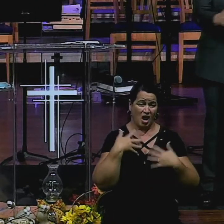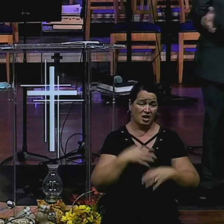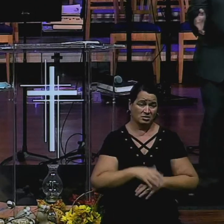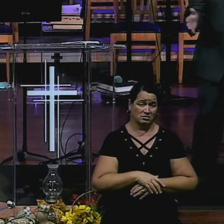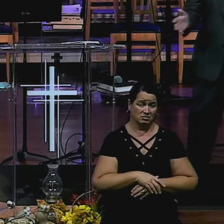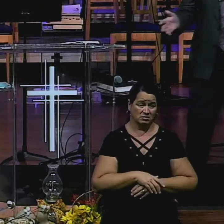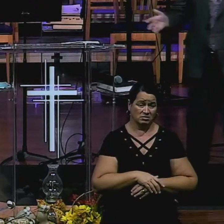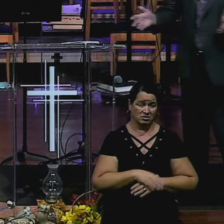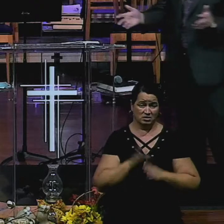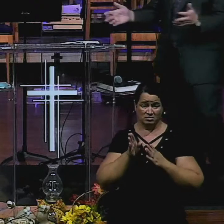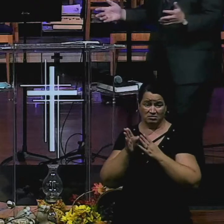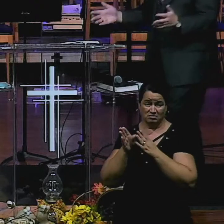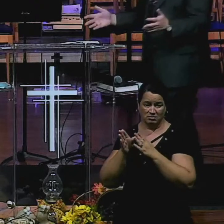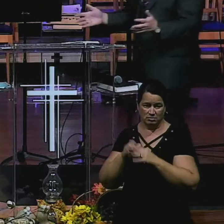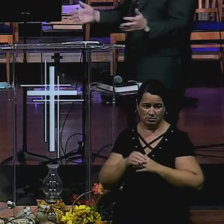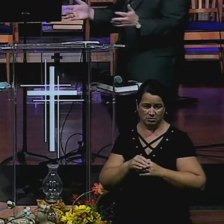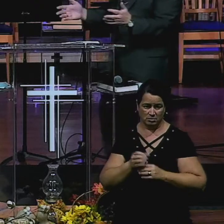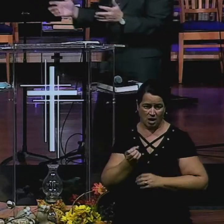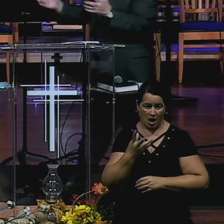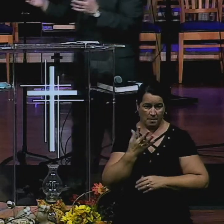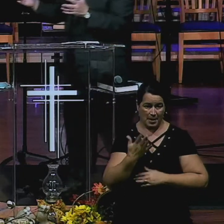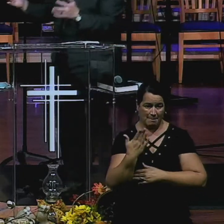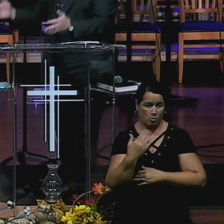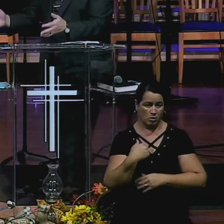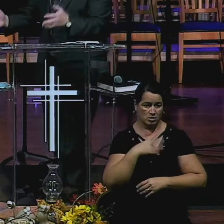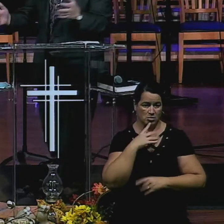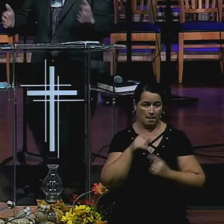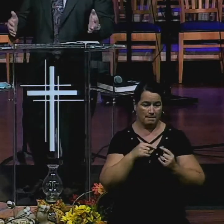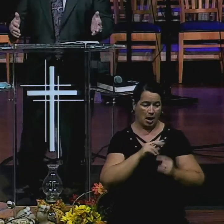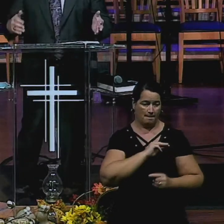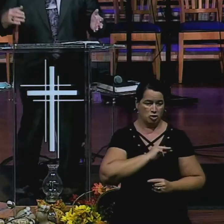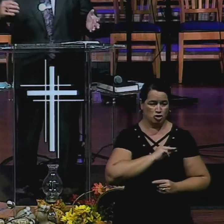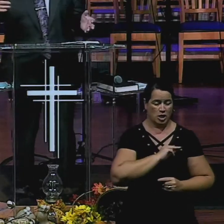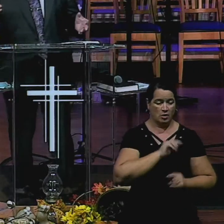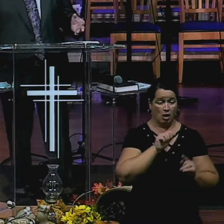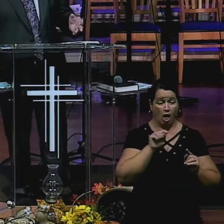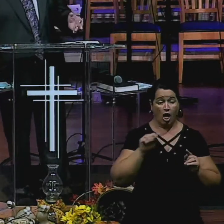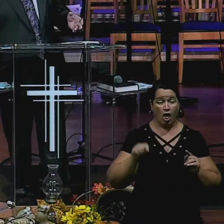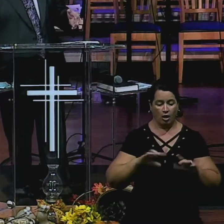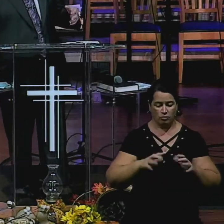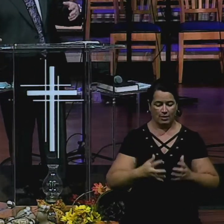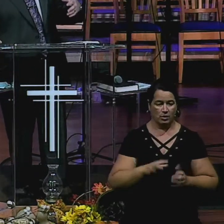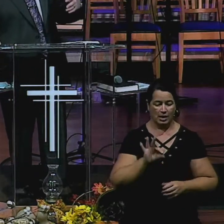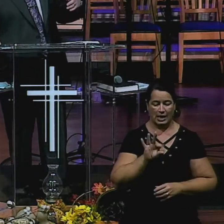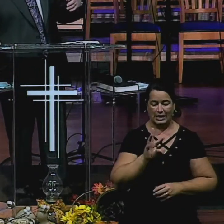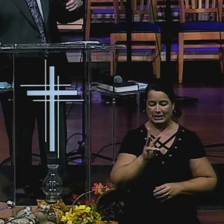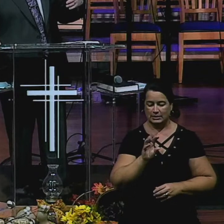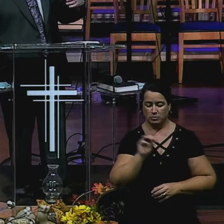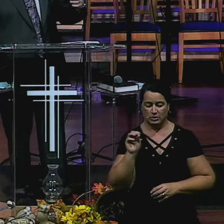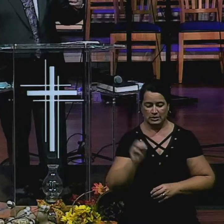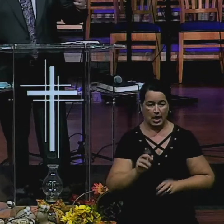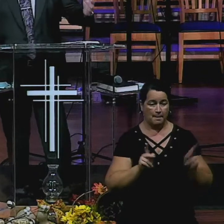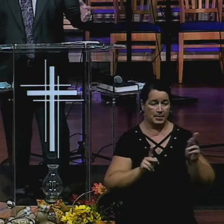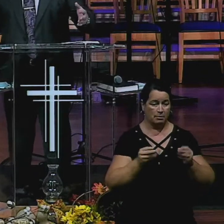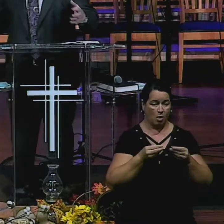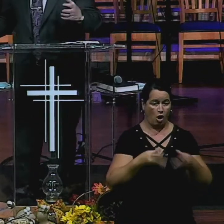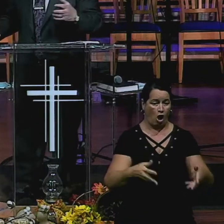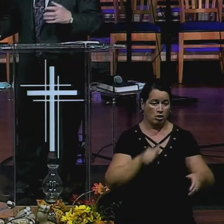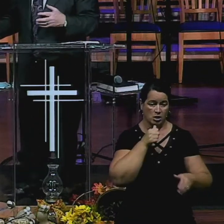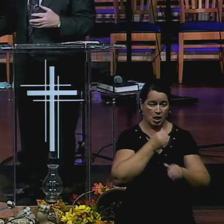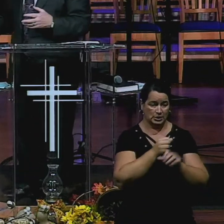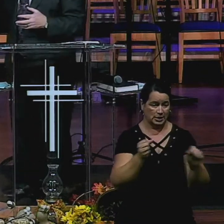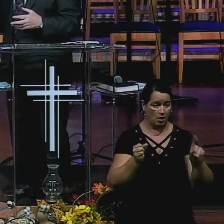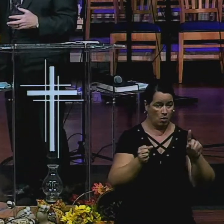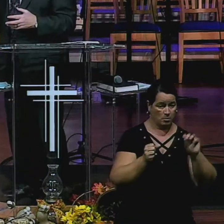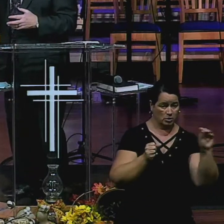That will go in thereat. How many mornings have you heard me talk about a missionary here, a missionary there? And I'd say 96% of the people are lost. Only 1% of the